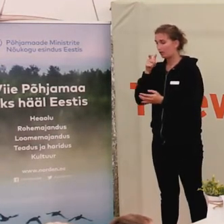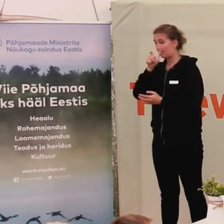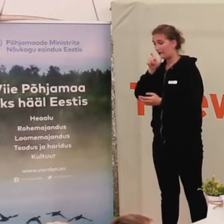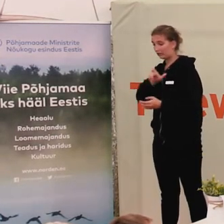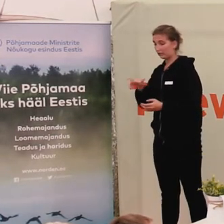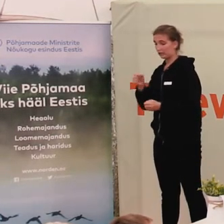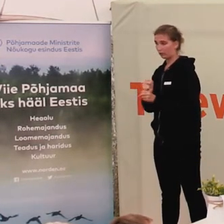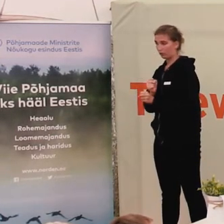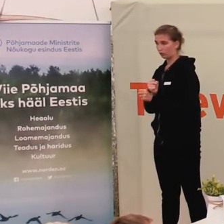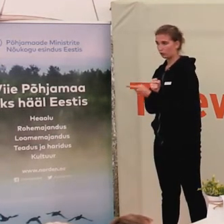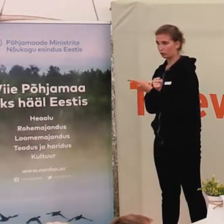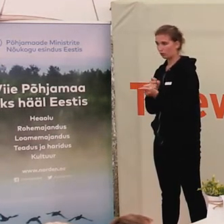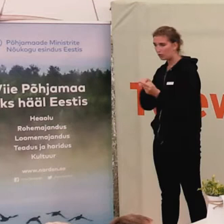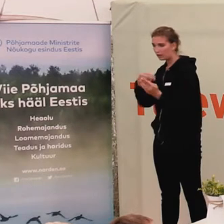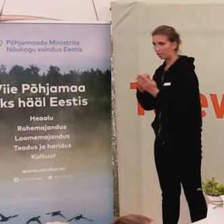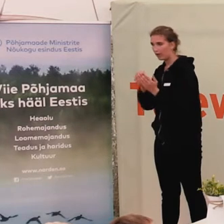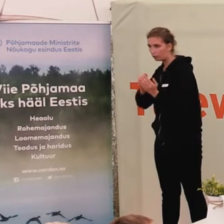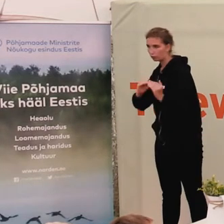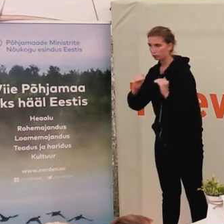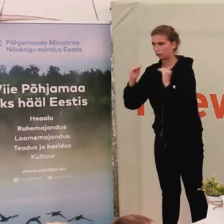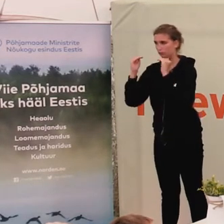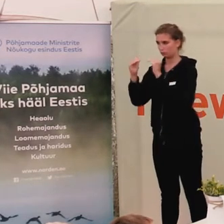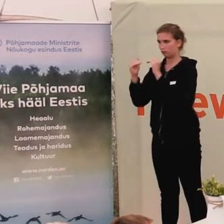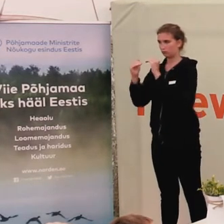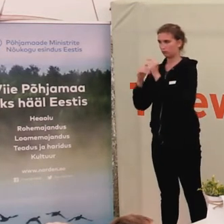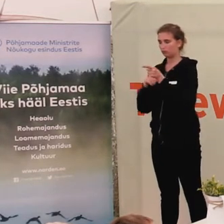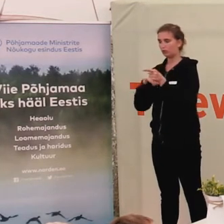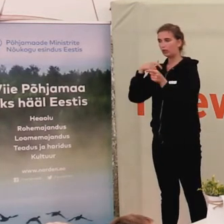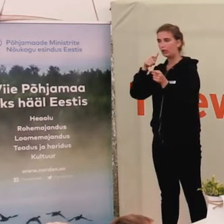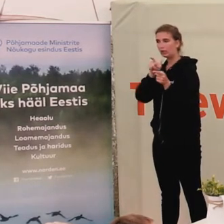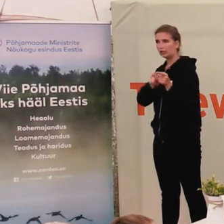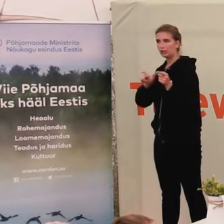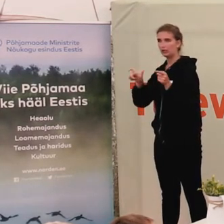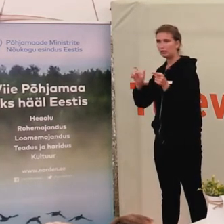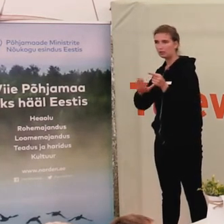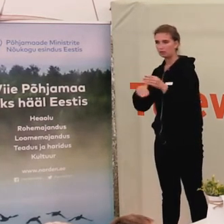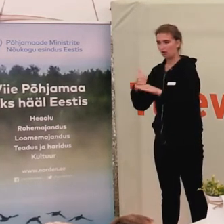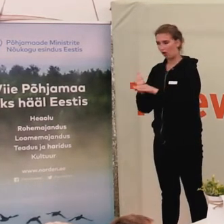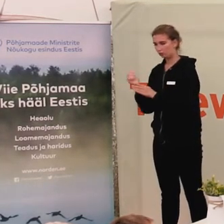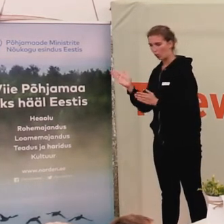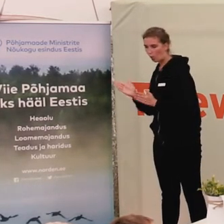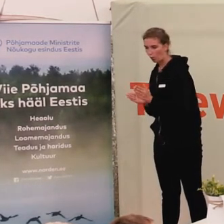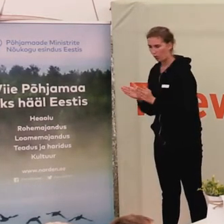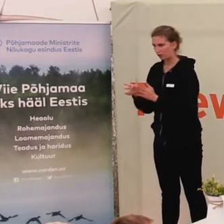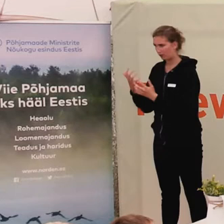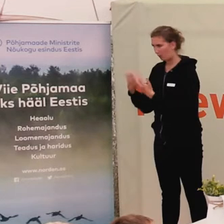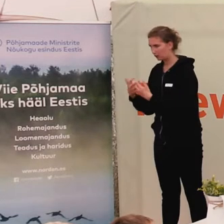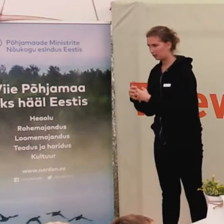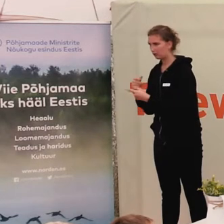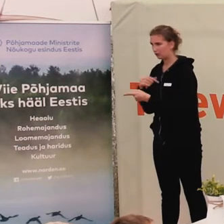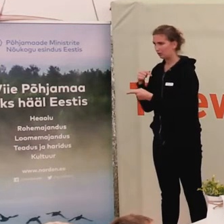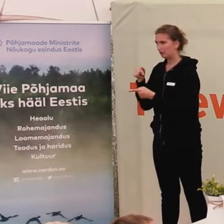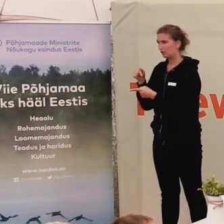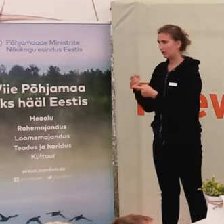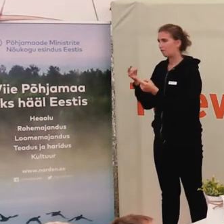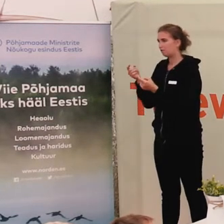be valued higher. People will be replaced by robots less often,